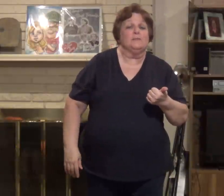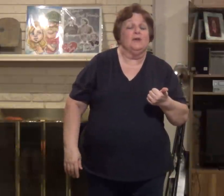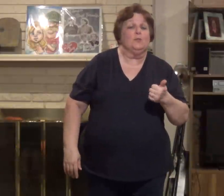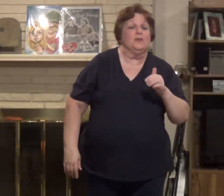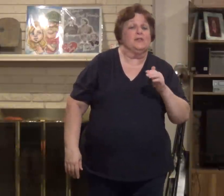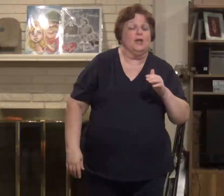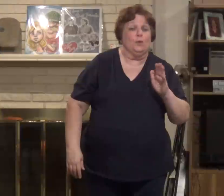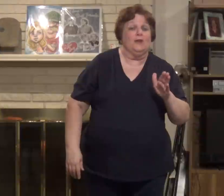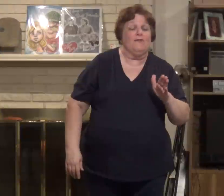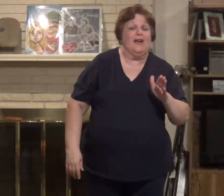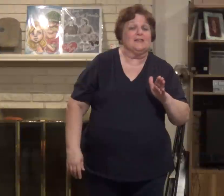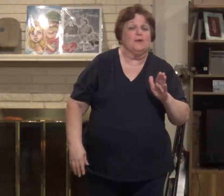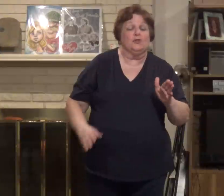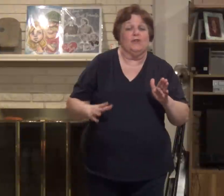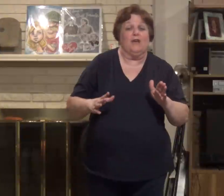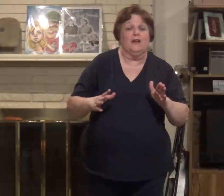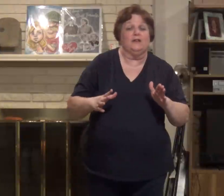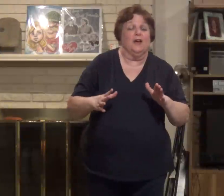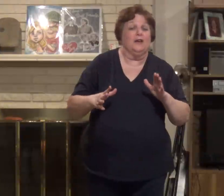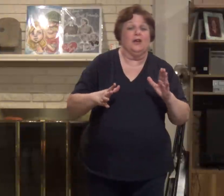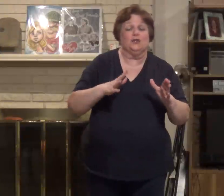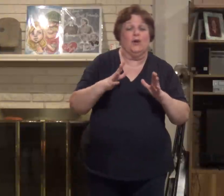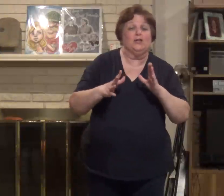month was intermittent fasting, which I've kind of done, and I tried doing